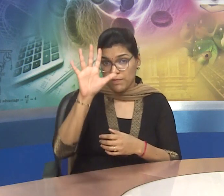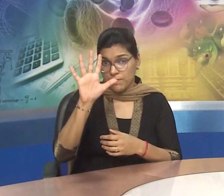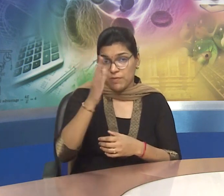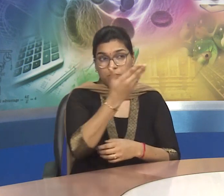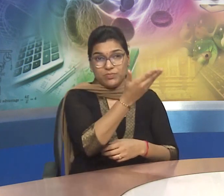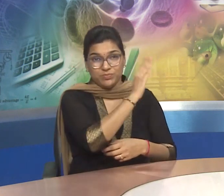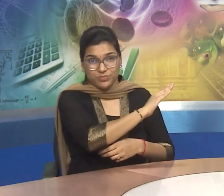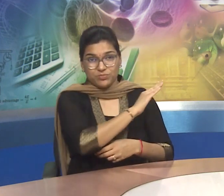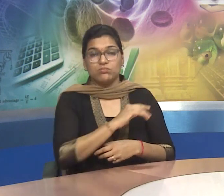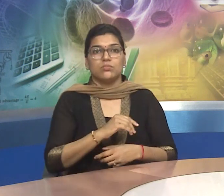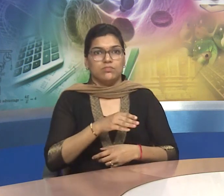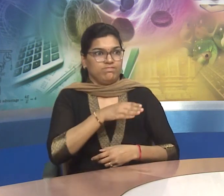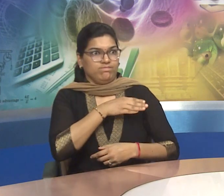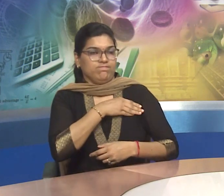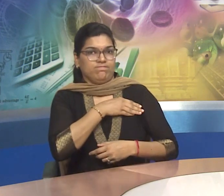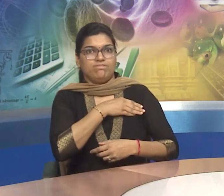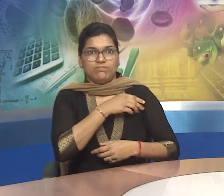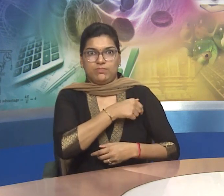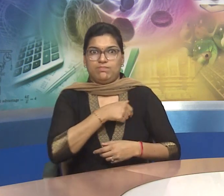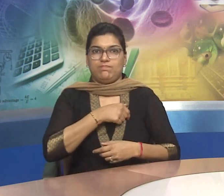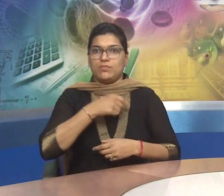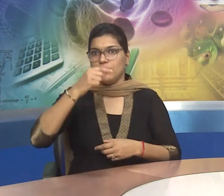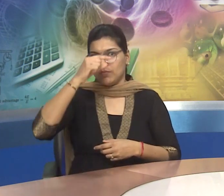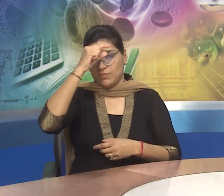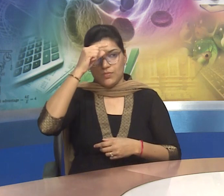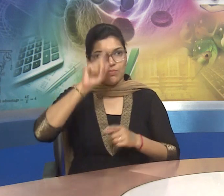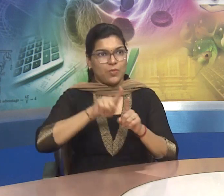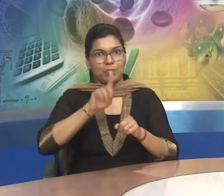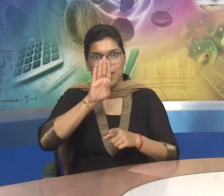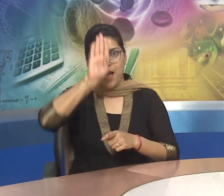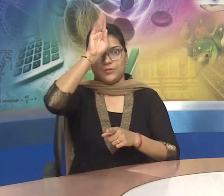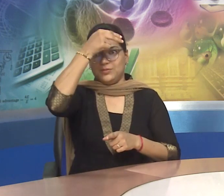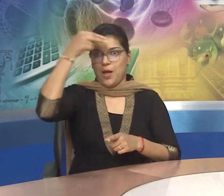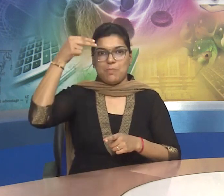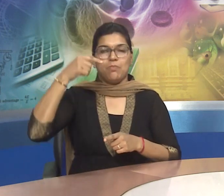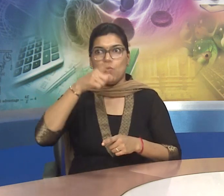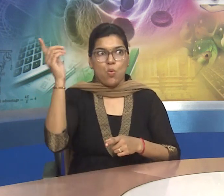The fifth point is abolition of titles.